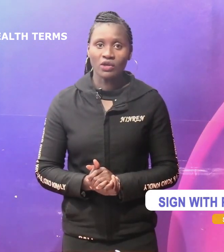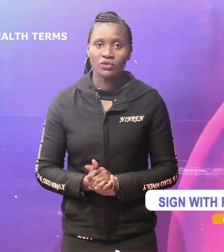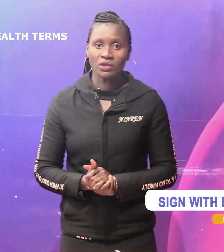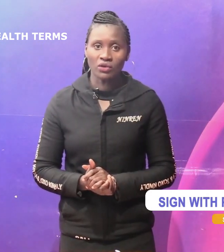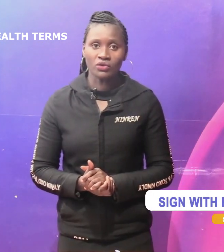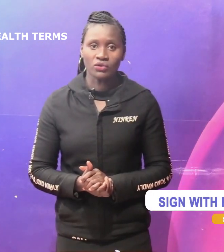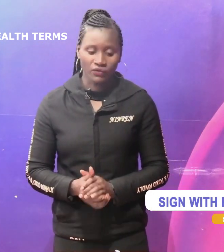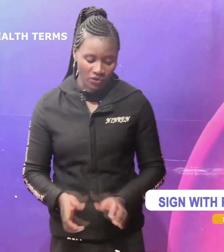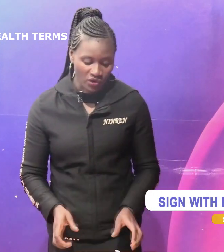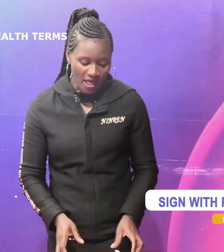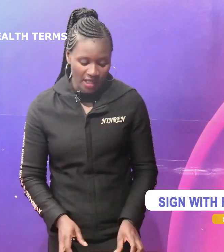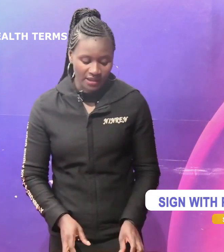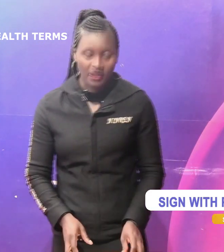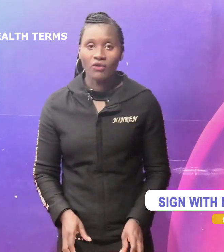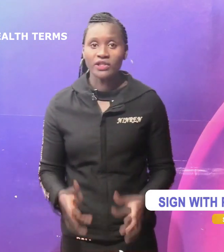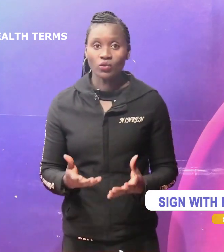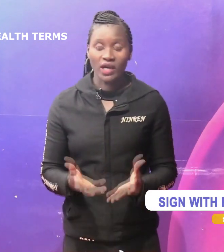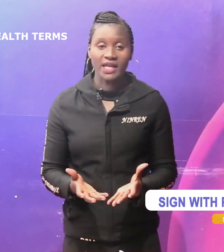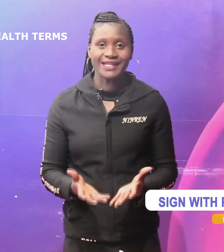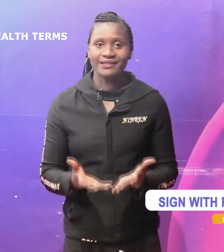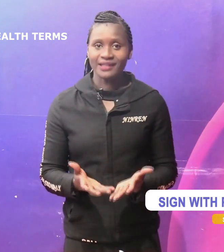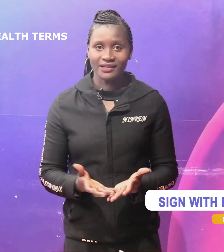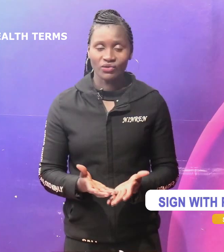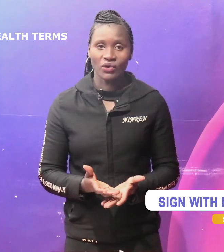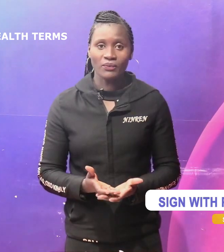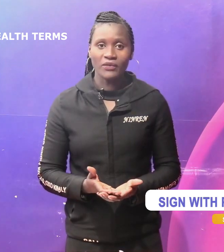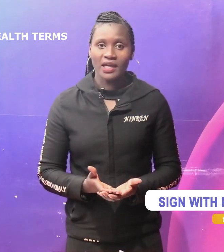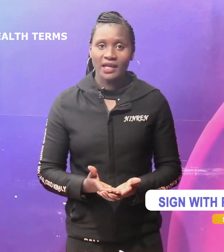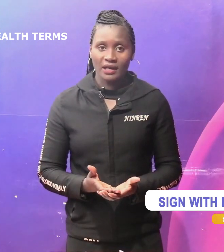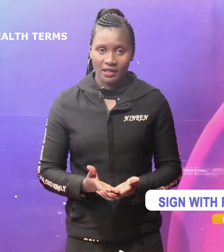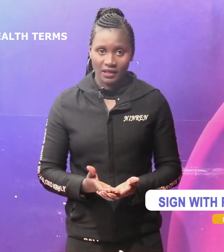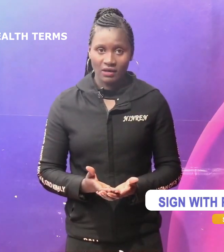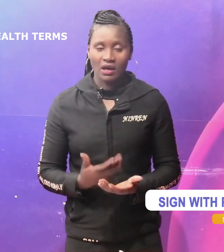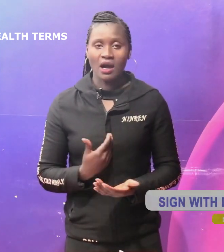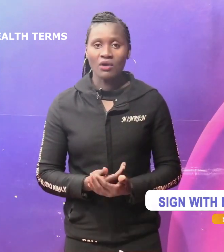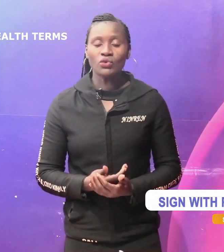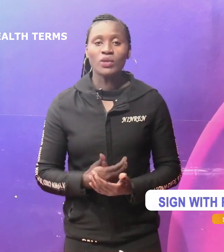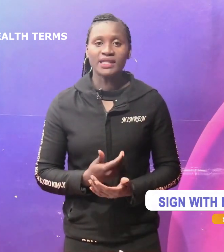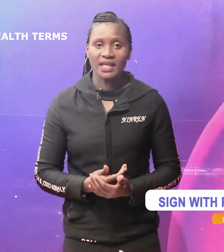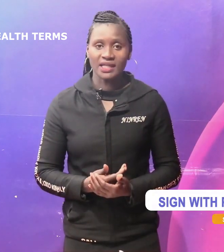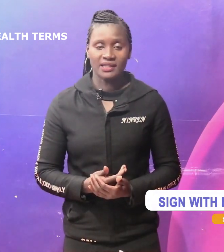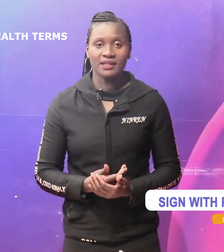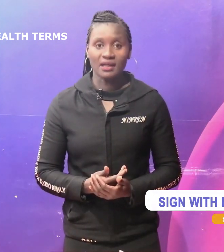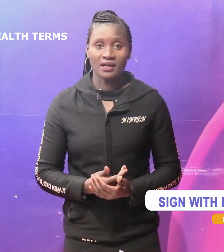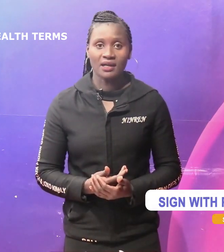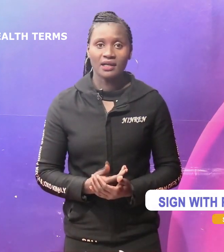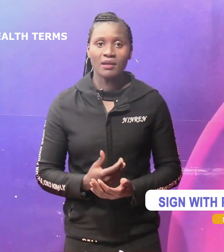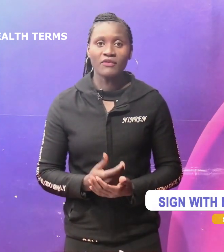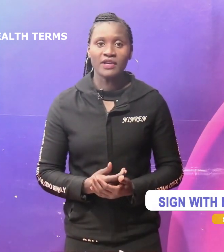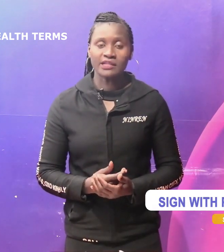God to do for you. And our first word is sick. So how do we sign it? Sick. Let me finger spell and